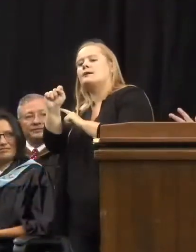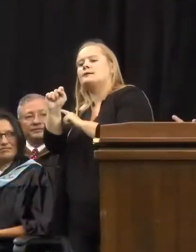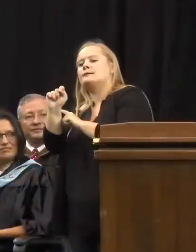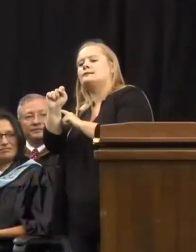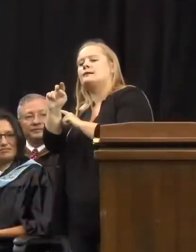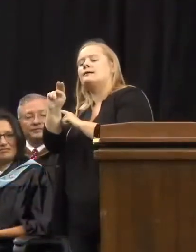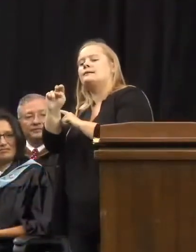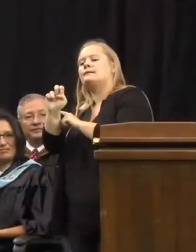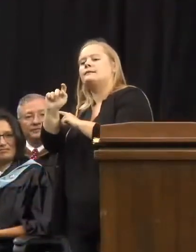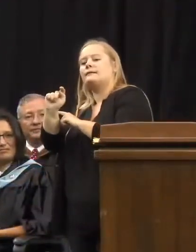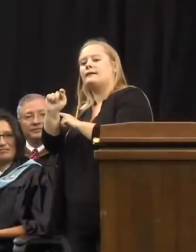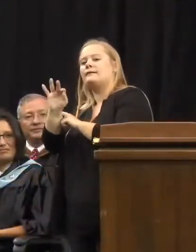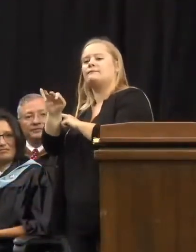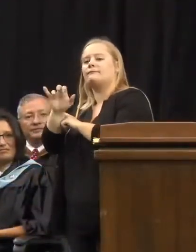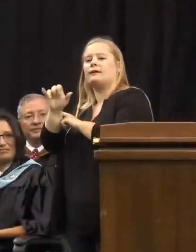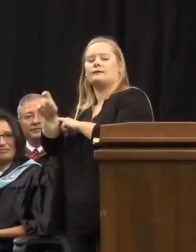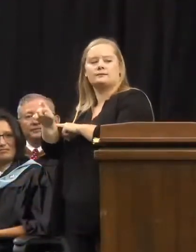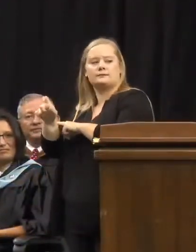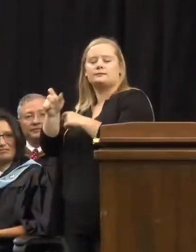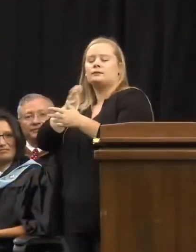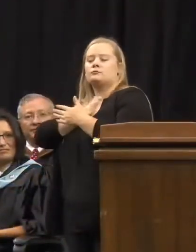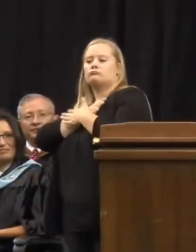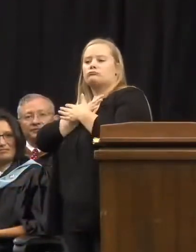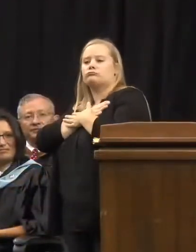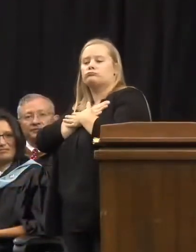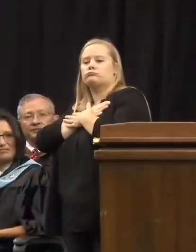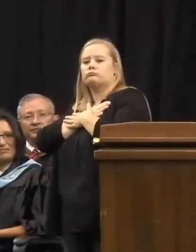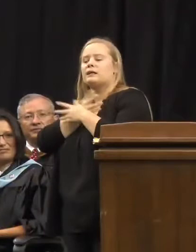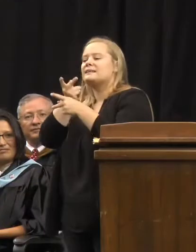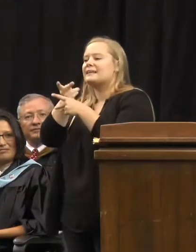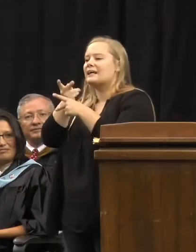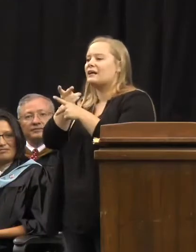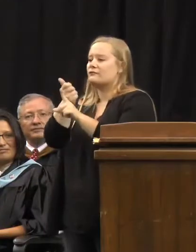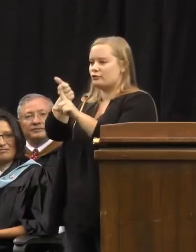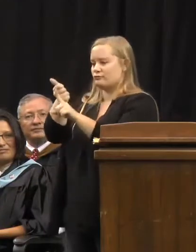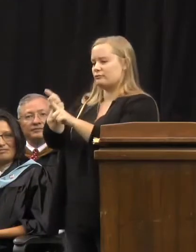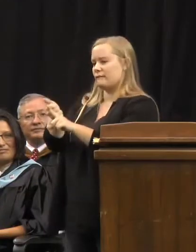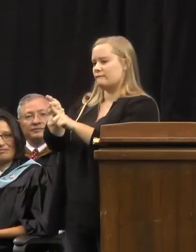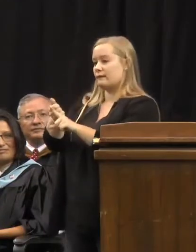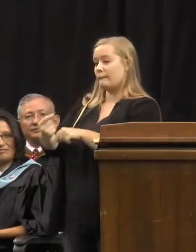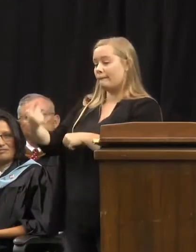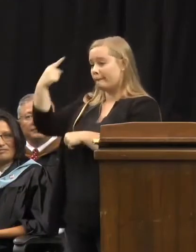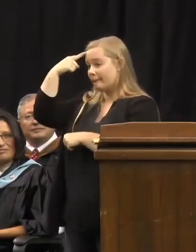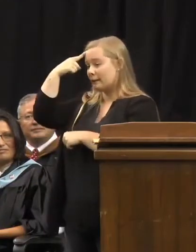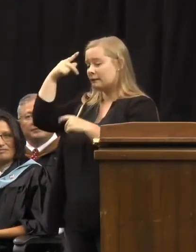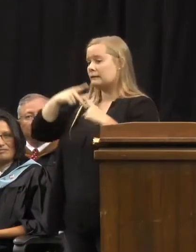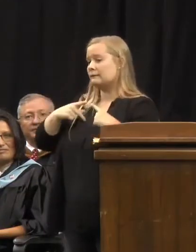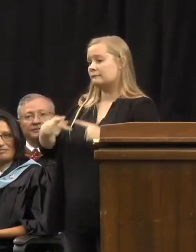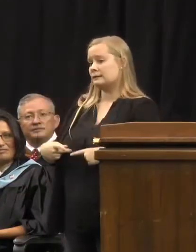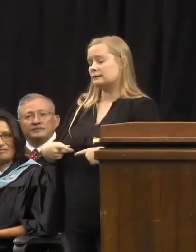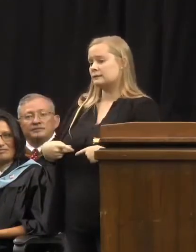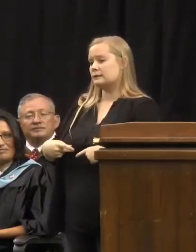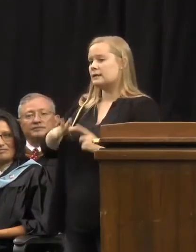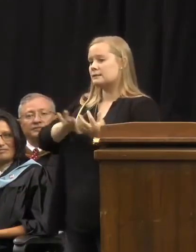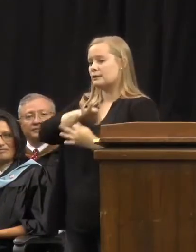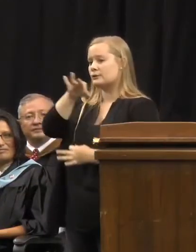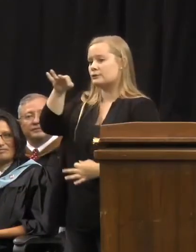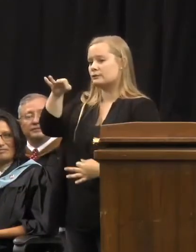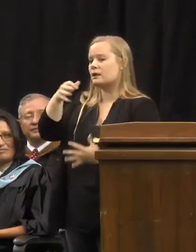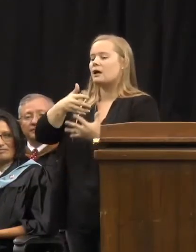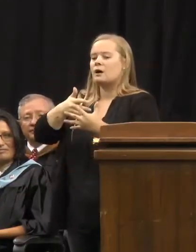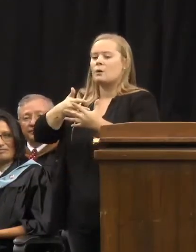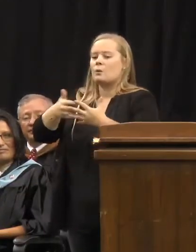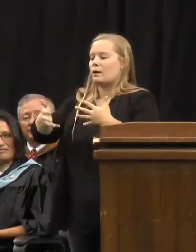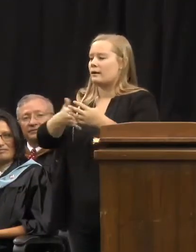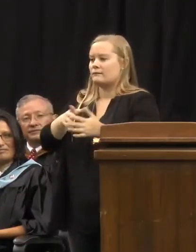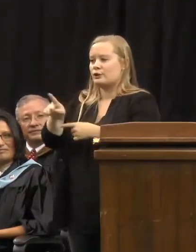a book, listening to music, relaxing. Be sure to take care of all of you, mentally, physically, spiritually, however